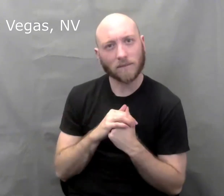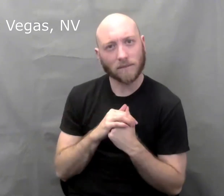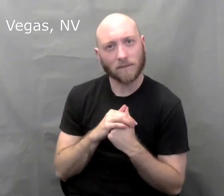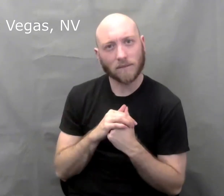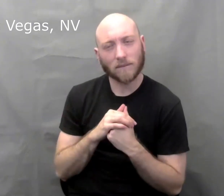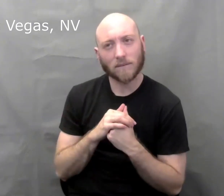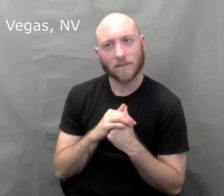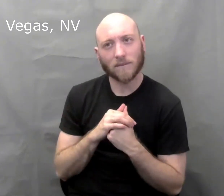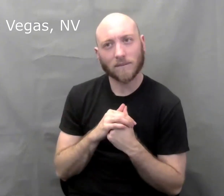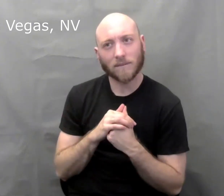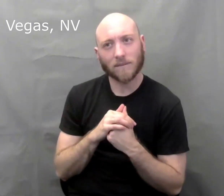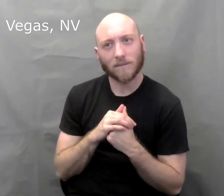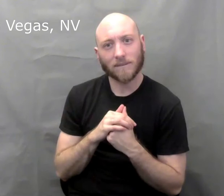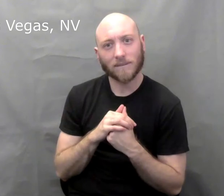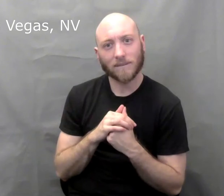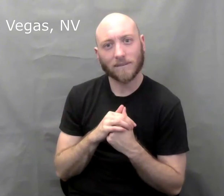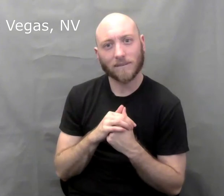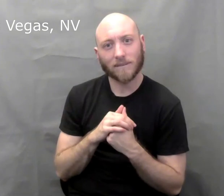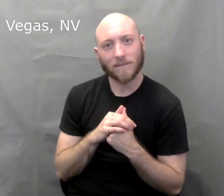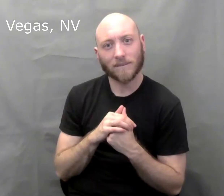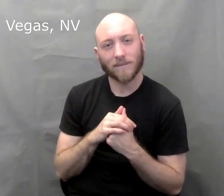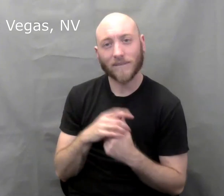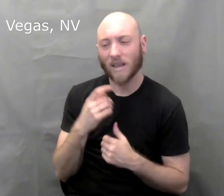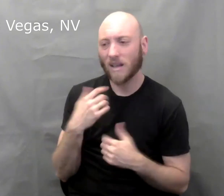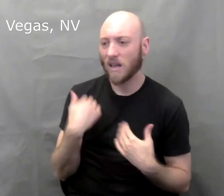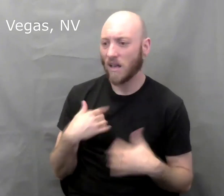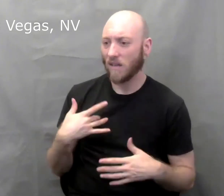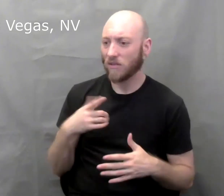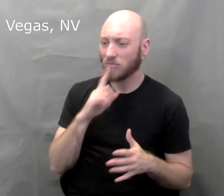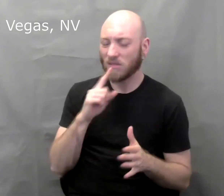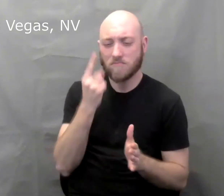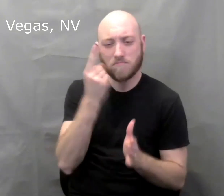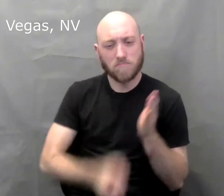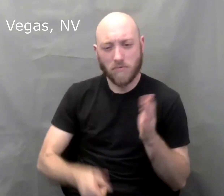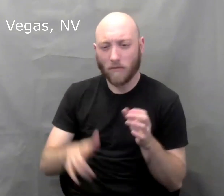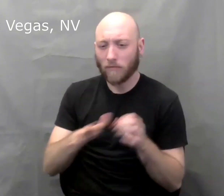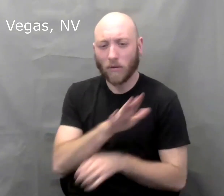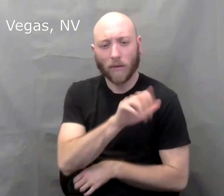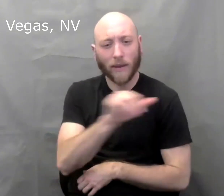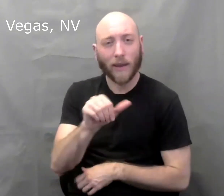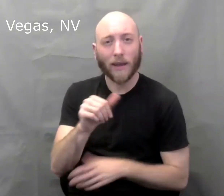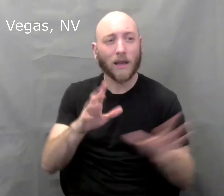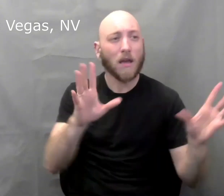I've been really diving headfirst into AA lately. I've been going to as many meetings as I can. I've been talking to as many people as I